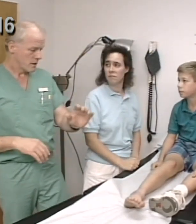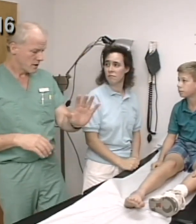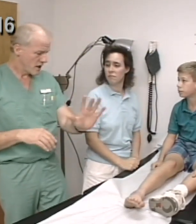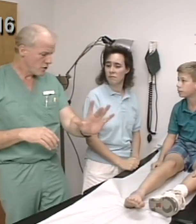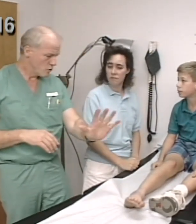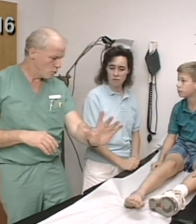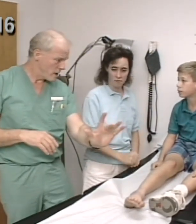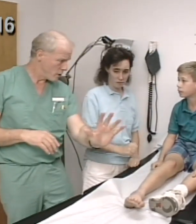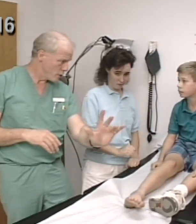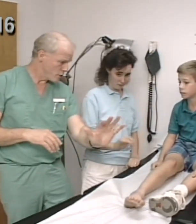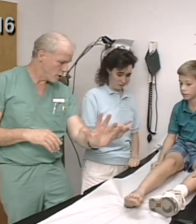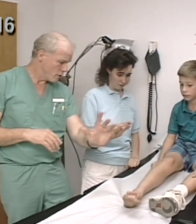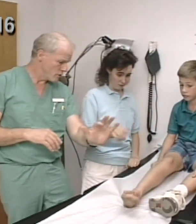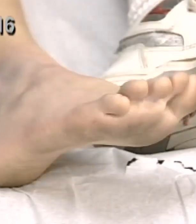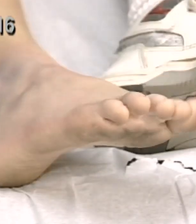Can you wiggle your toes?